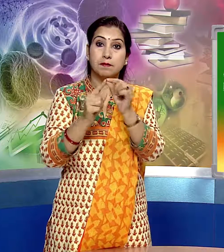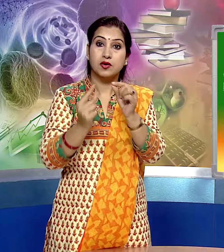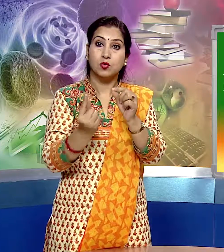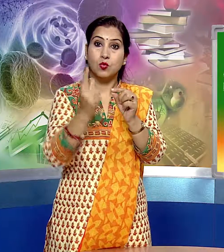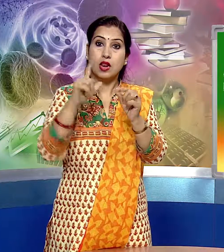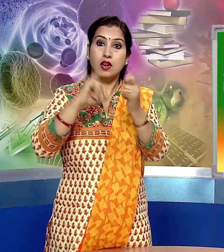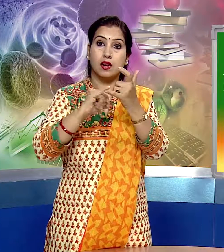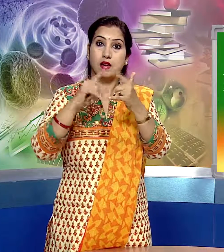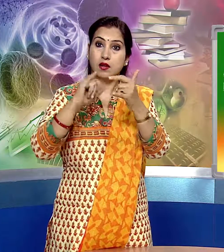pulses,